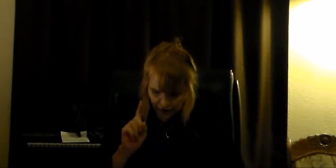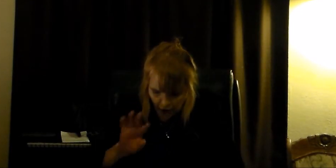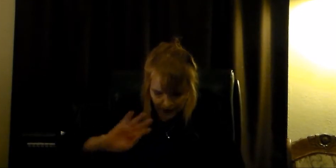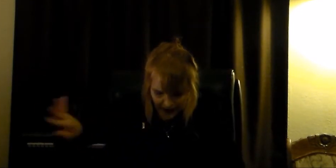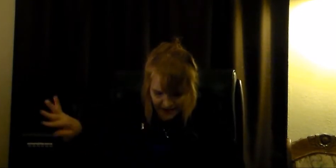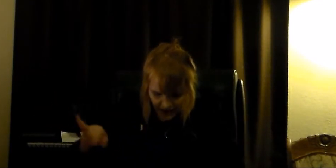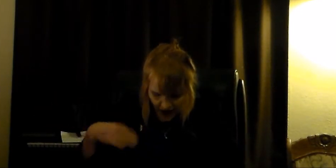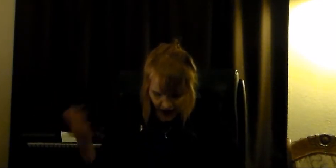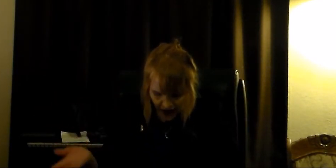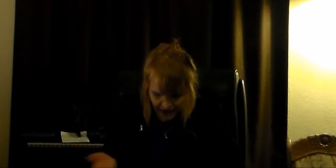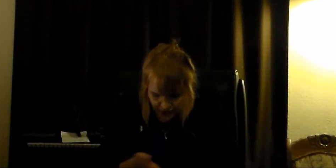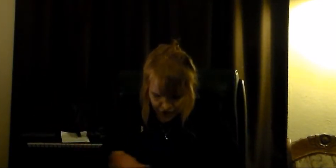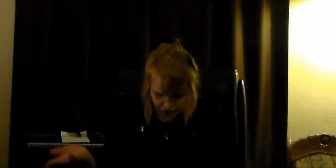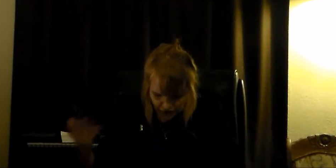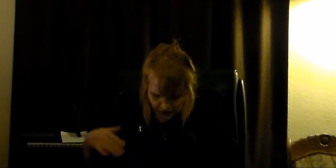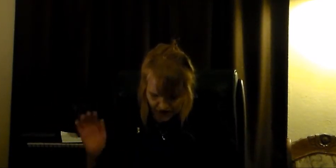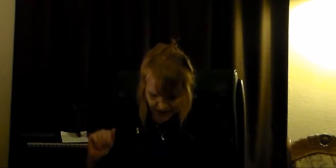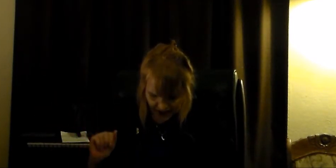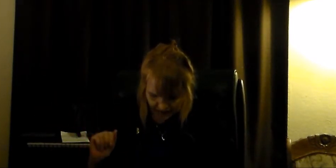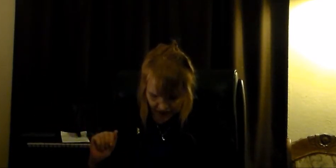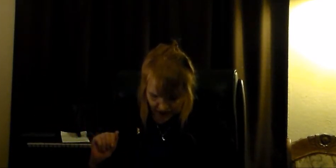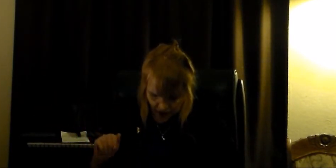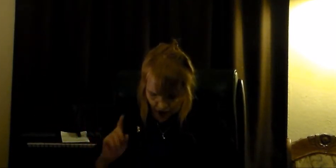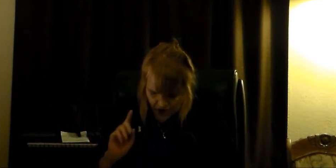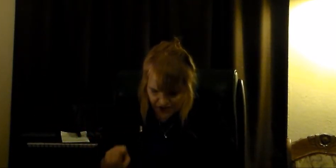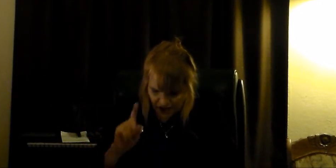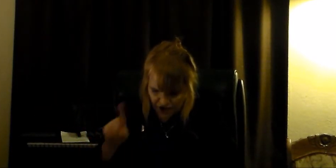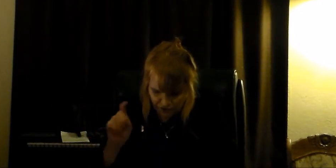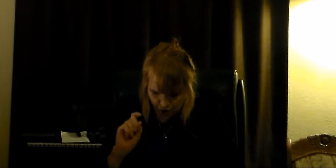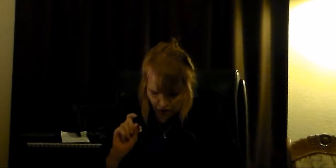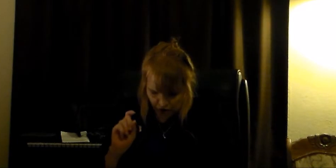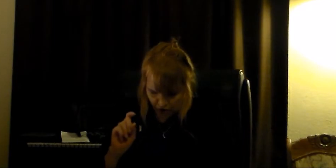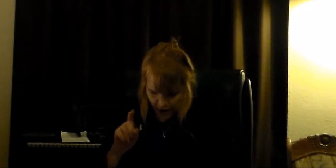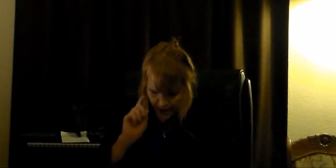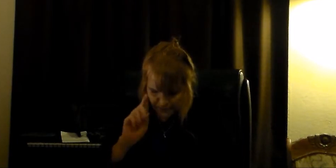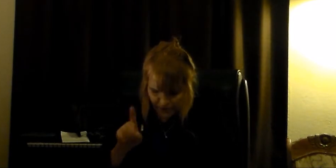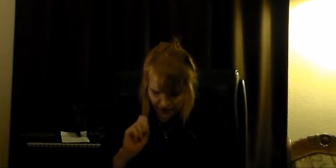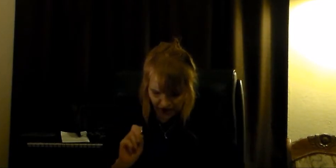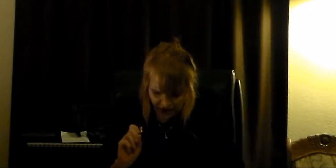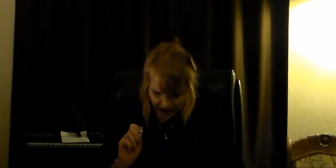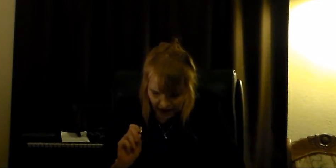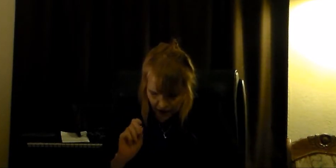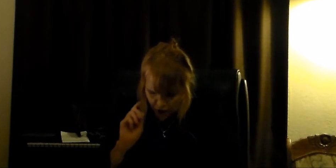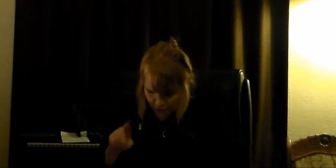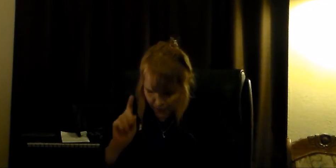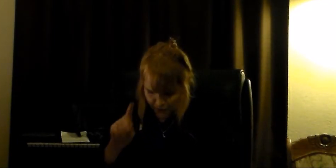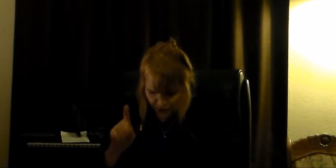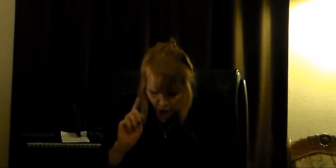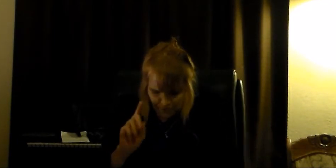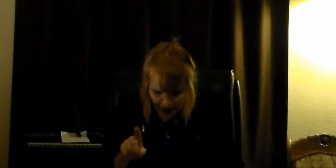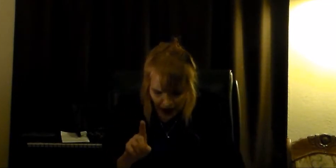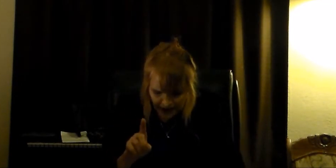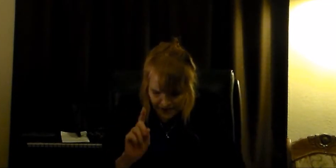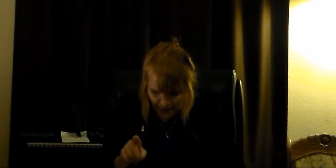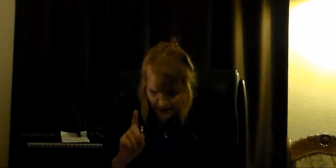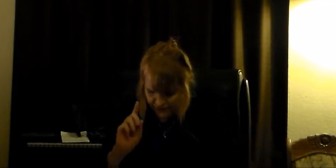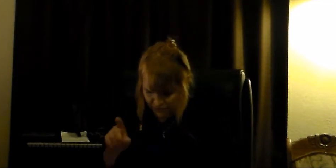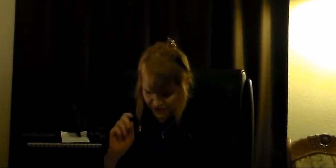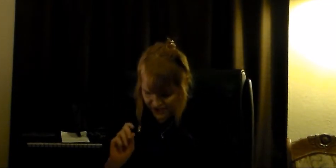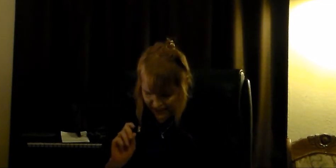go against God. Jude verse 7 are sexually moral and perverted, who pollute their own bodies, playing from their